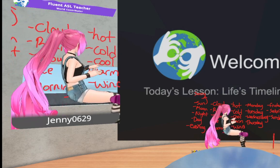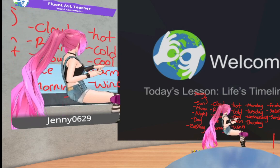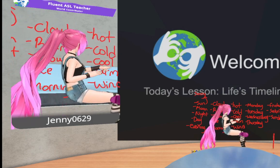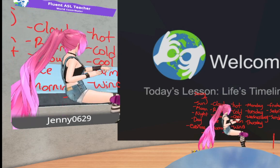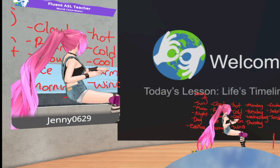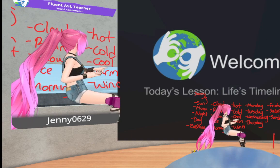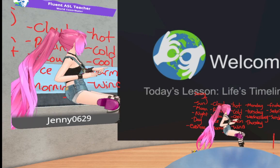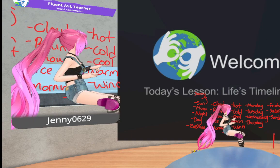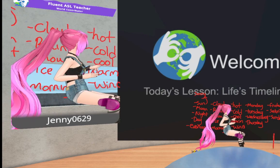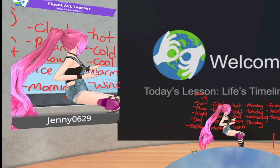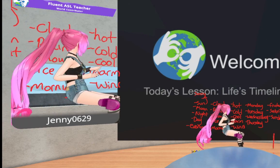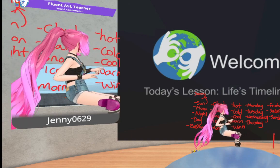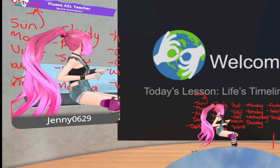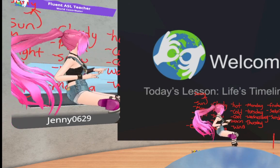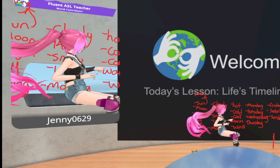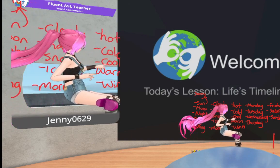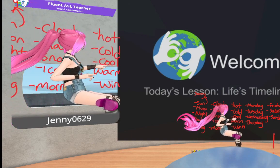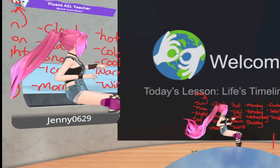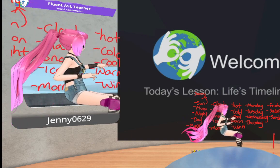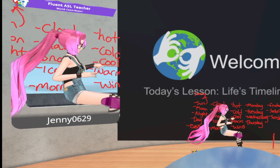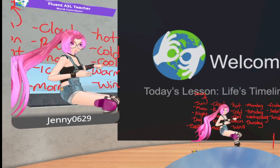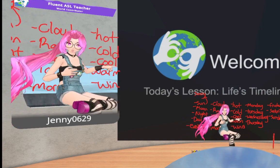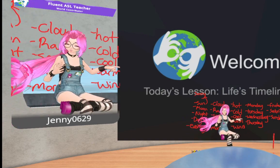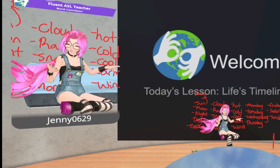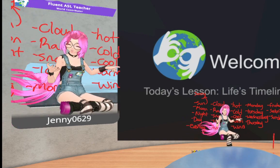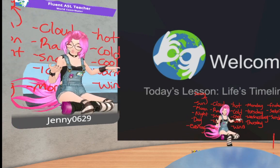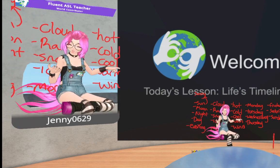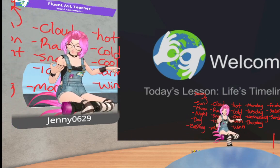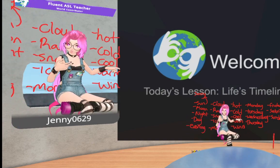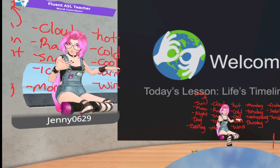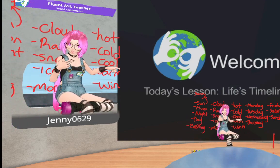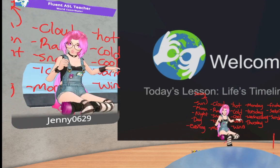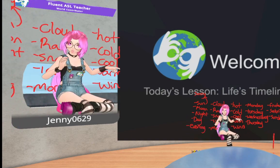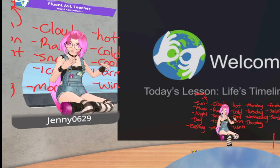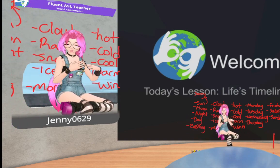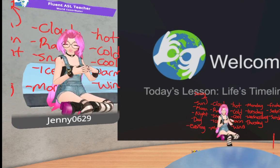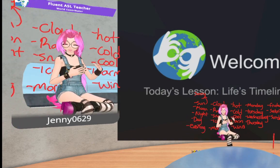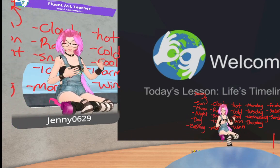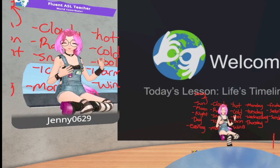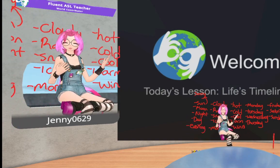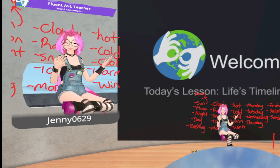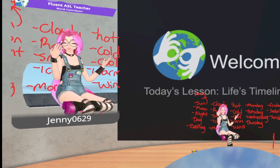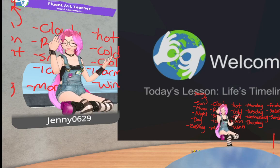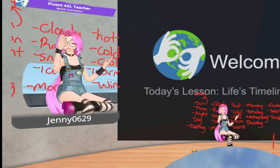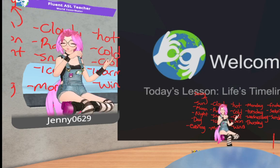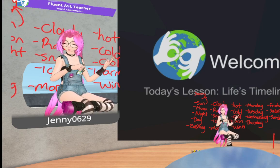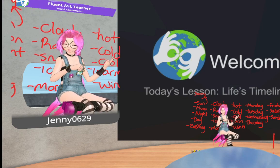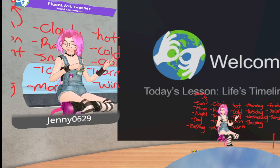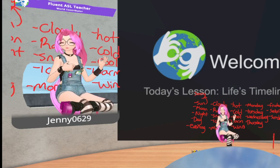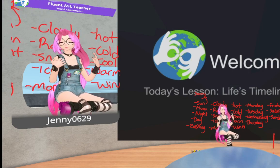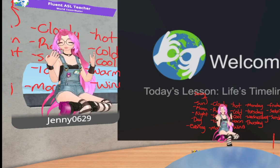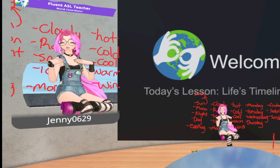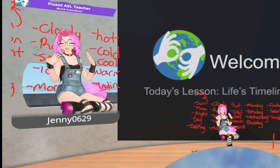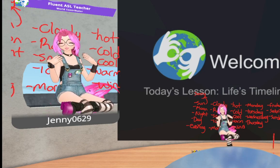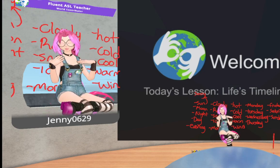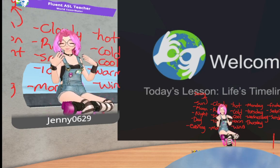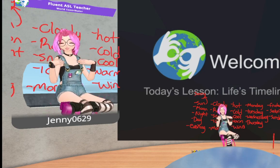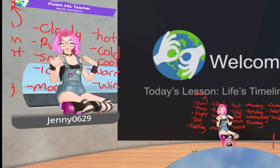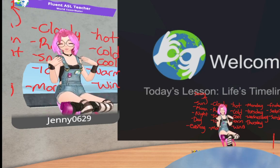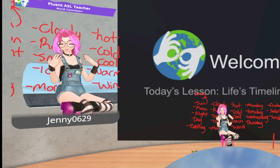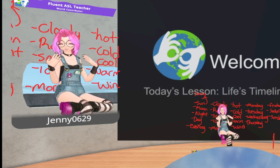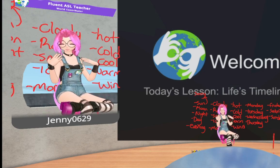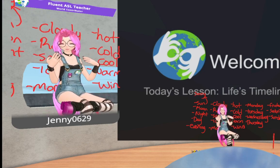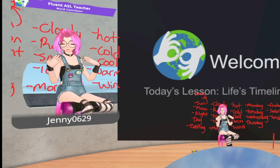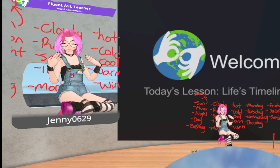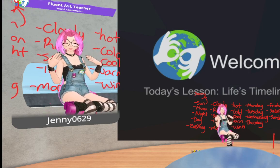then cool. This one, I get a lot of people when I say, how do you think you sign hot? They assume hot is